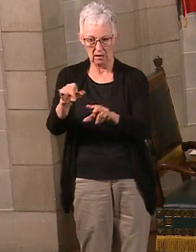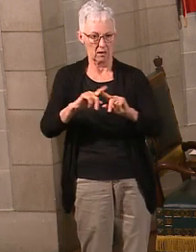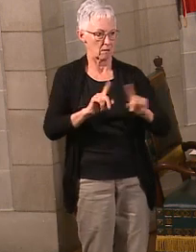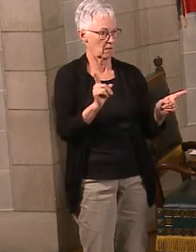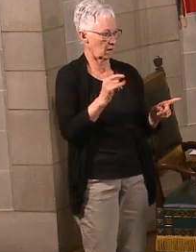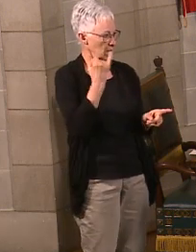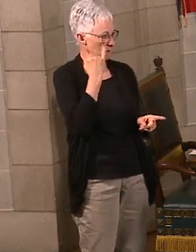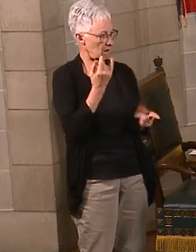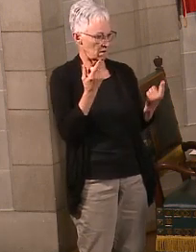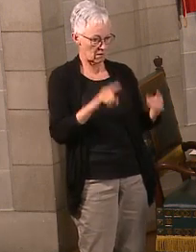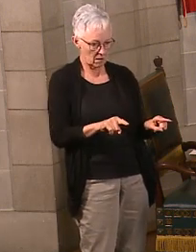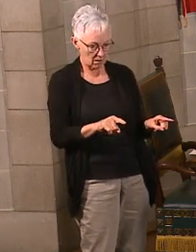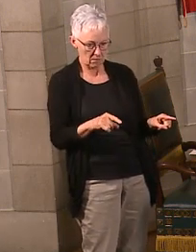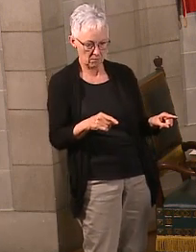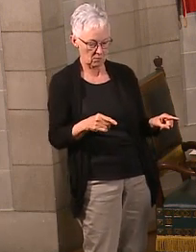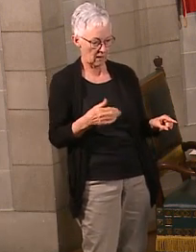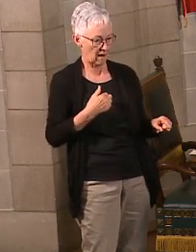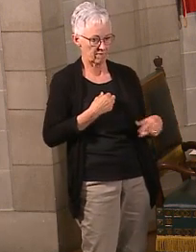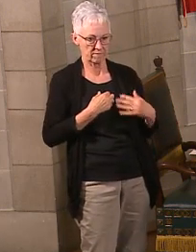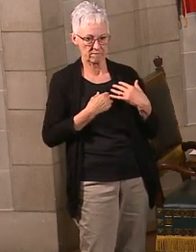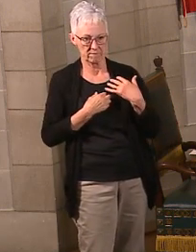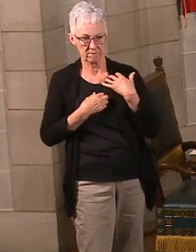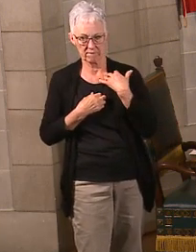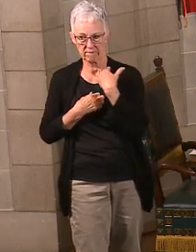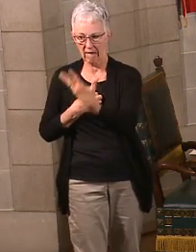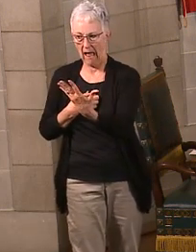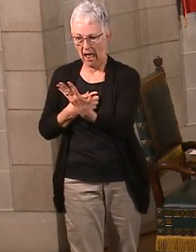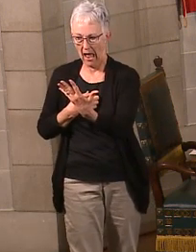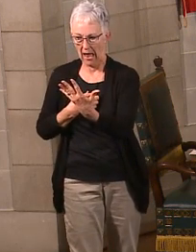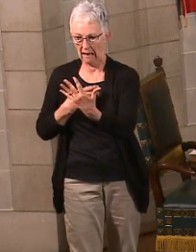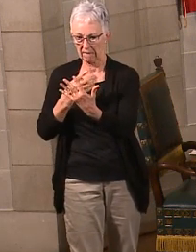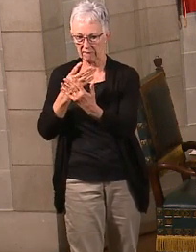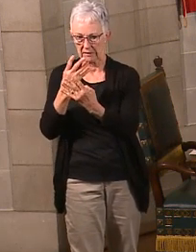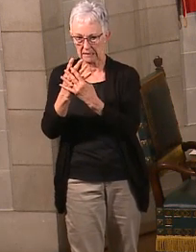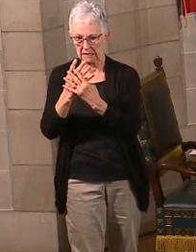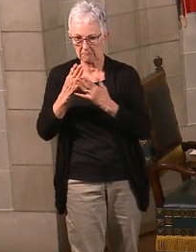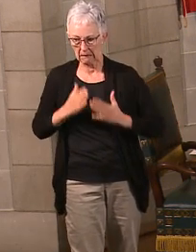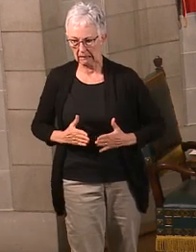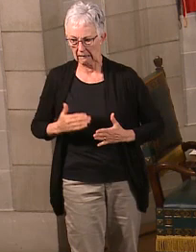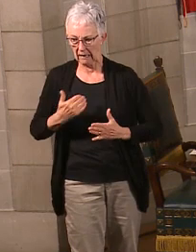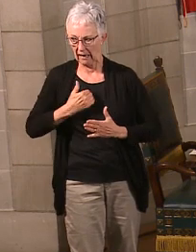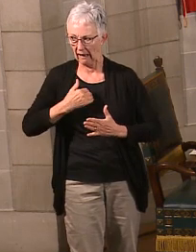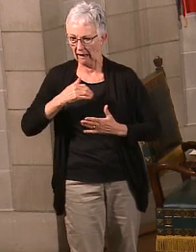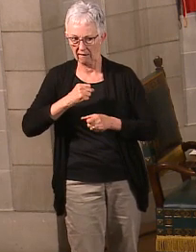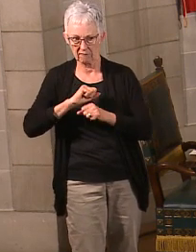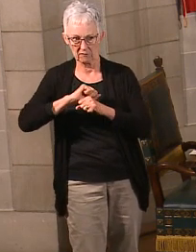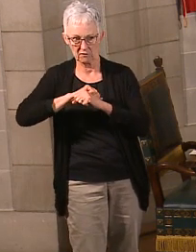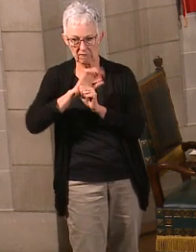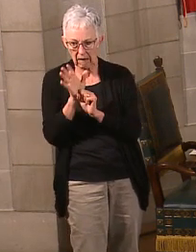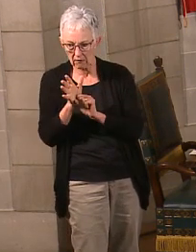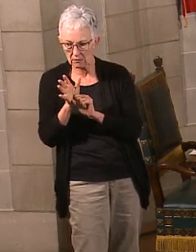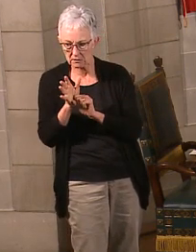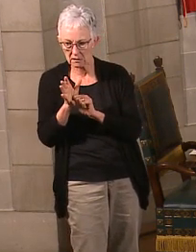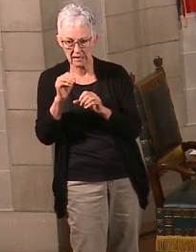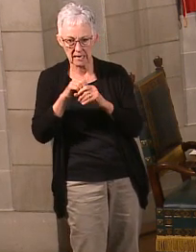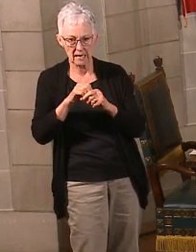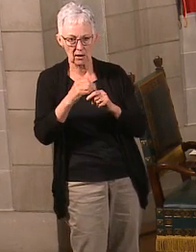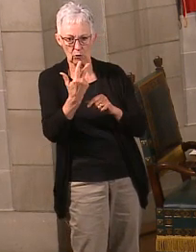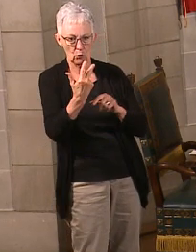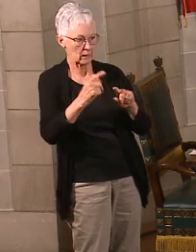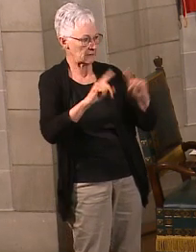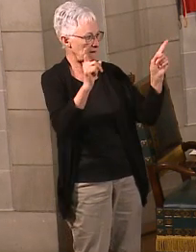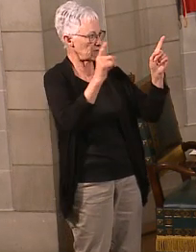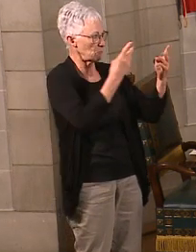with 5 different inmates in 3 different locations, now we've got new complexities to add to it. So yes, we have a